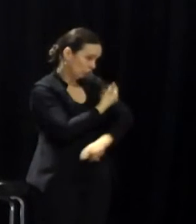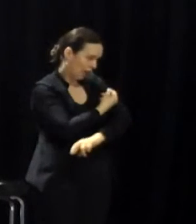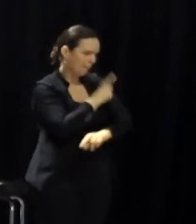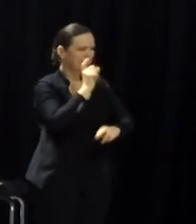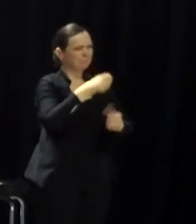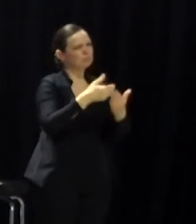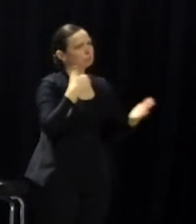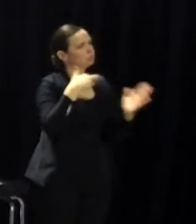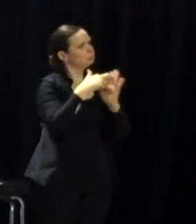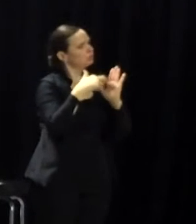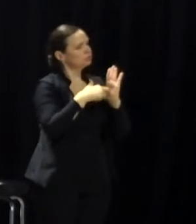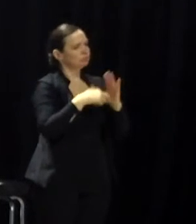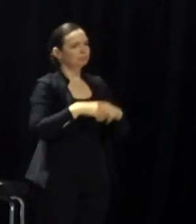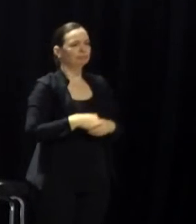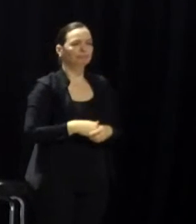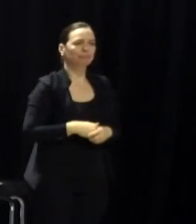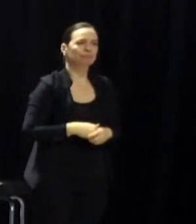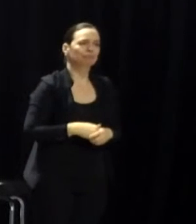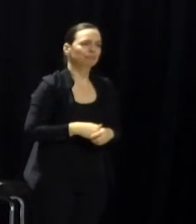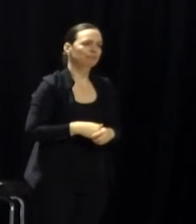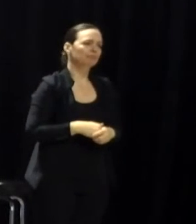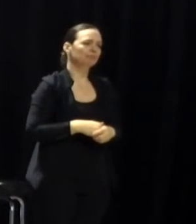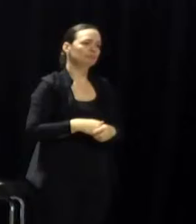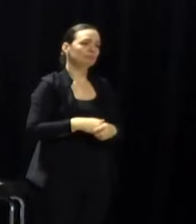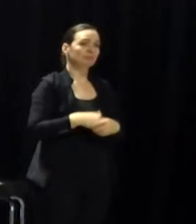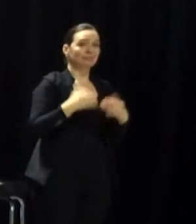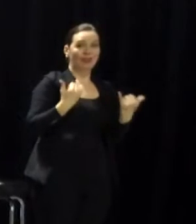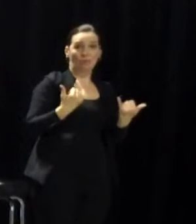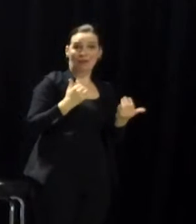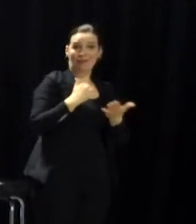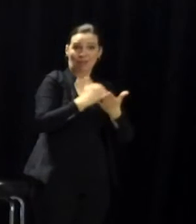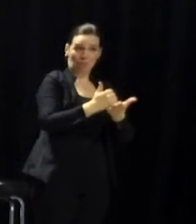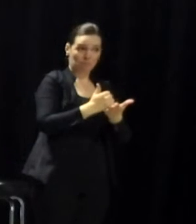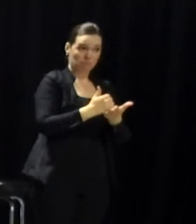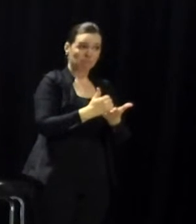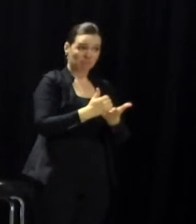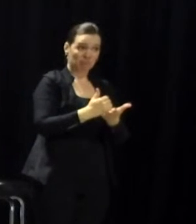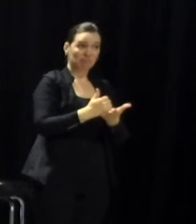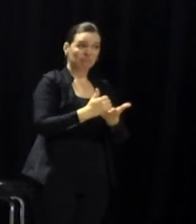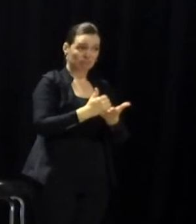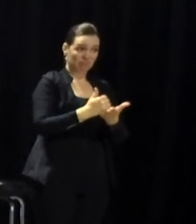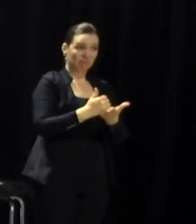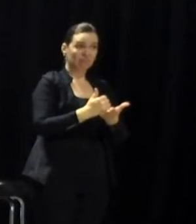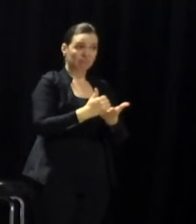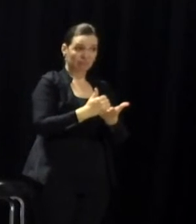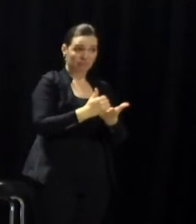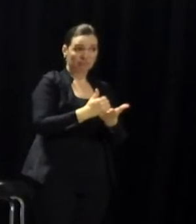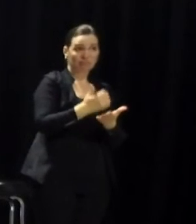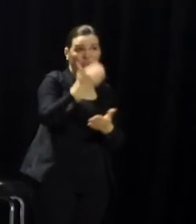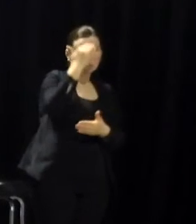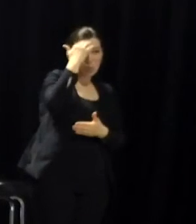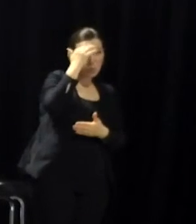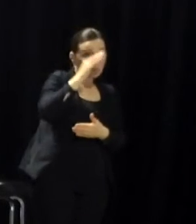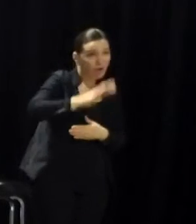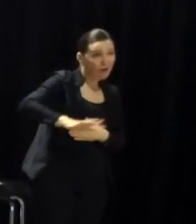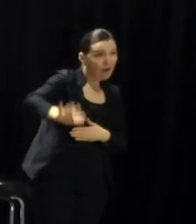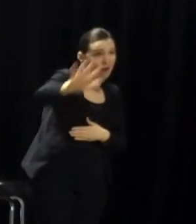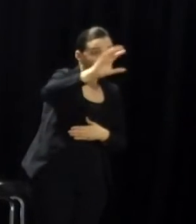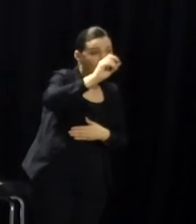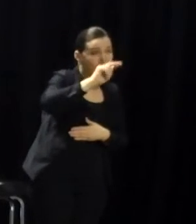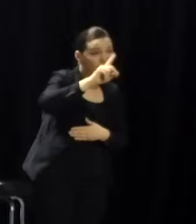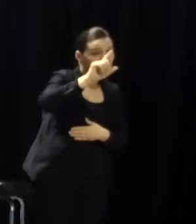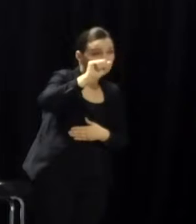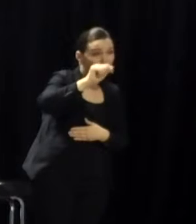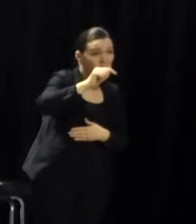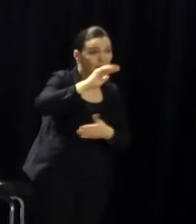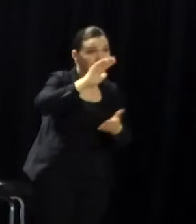with some. Today, not everybody who's getting vaccinated lives in Onondaga County. They live in central New York as well.